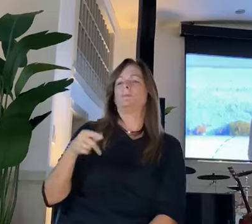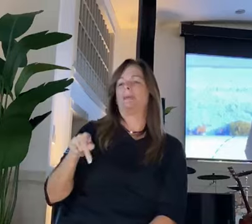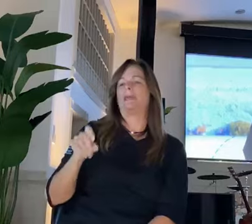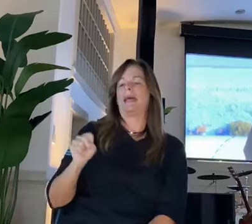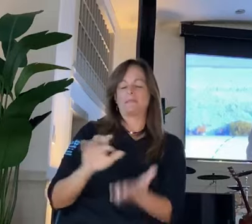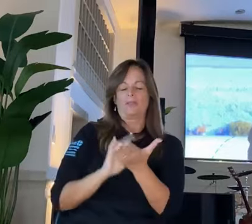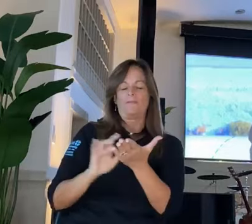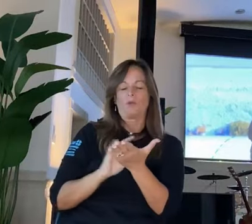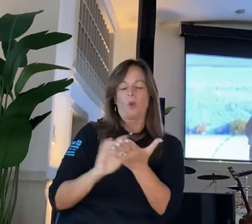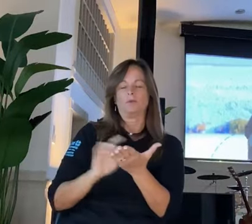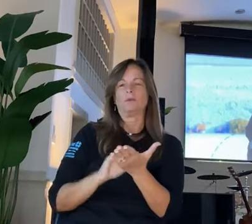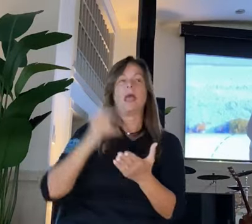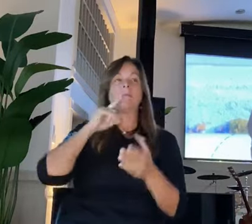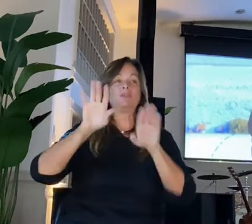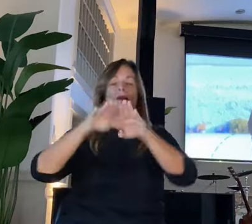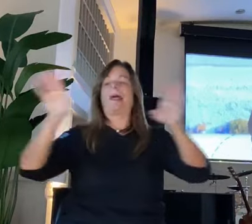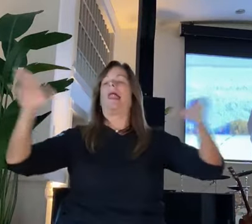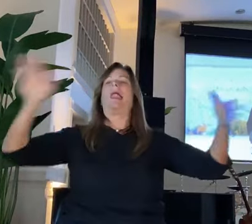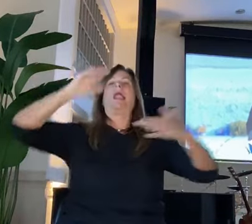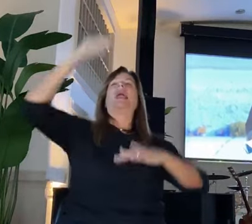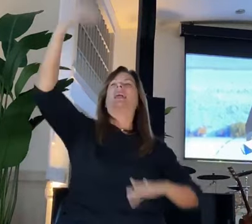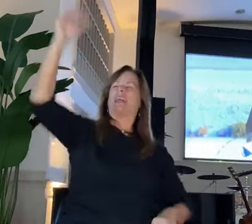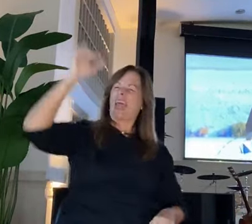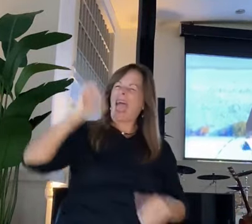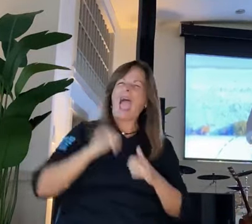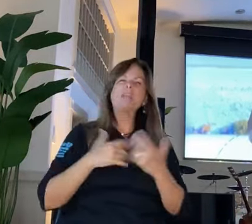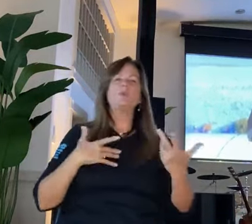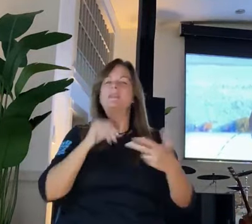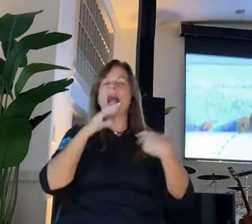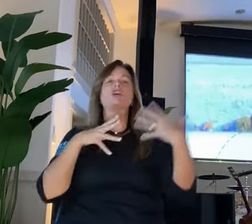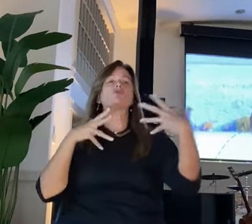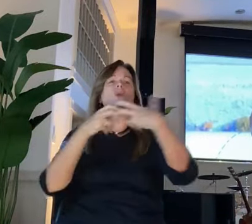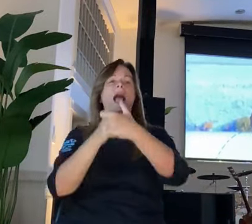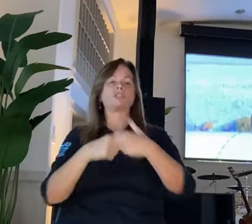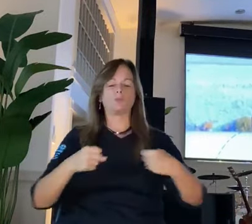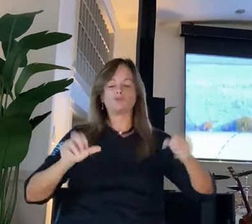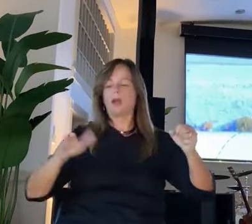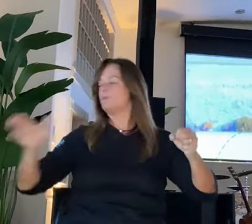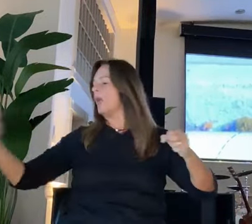you imagine we're driving around? Or like, how do we do that and not die? I don't know.